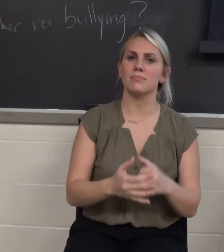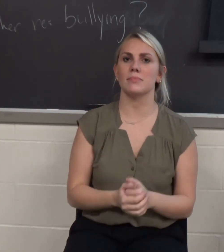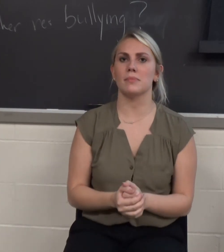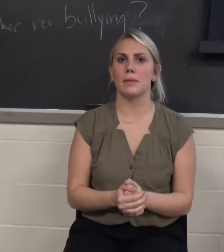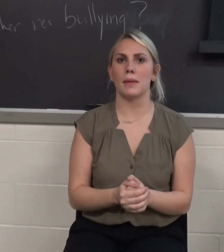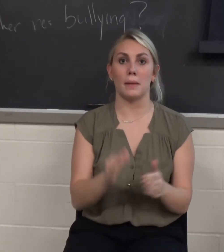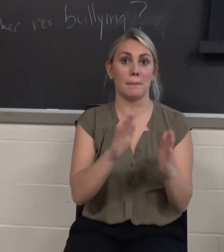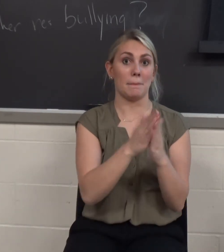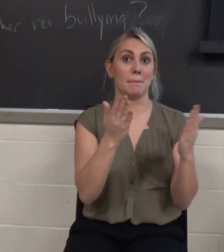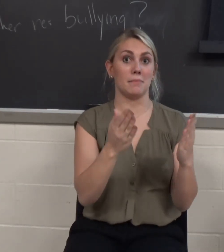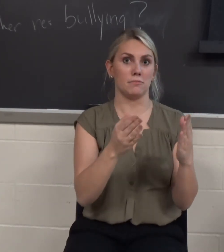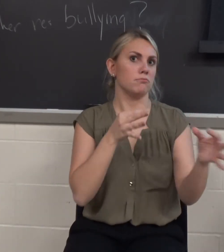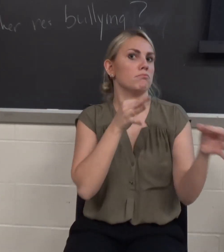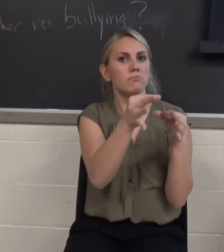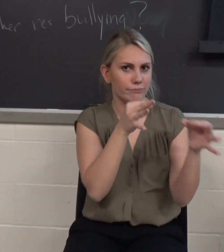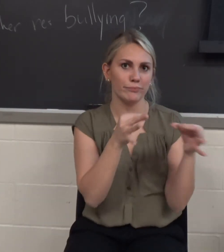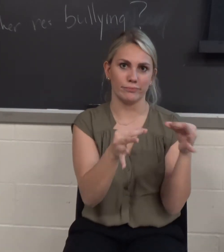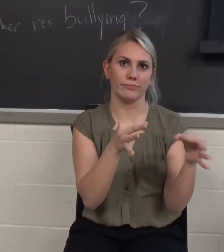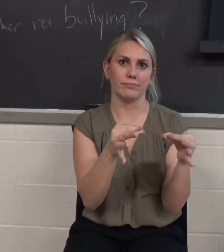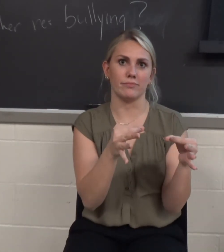describes. Pretty easy, right?